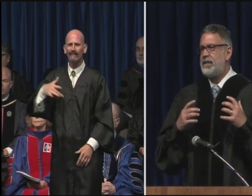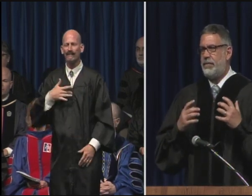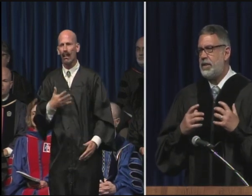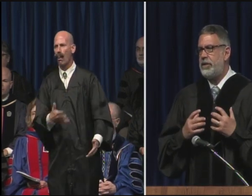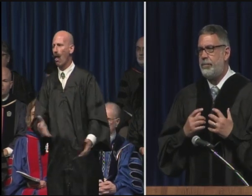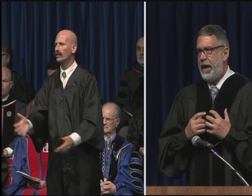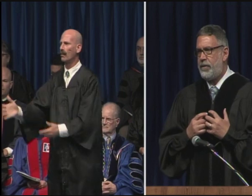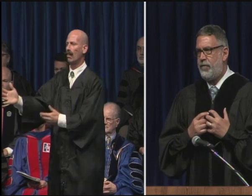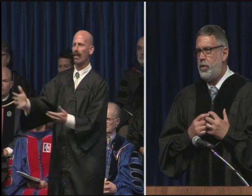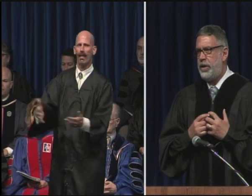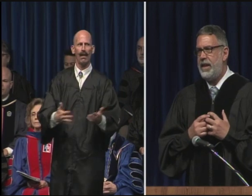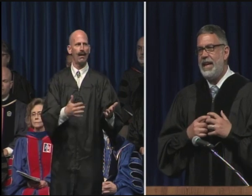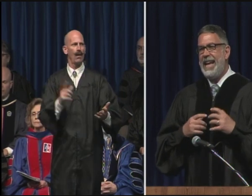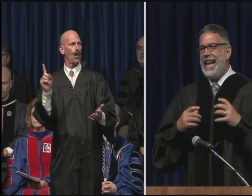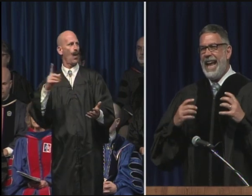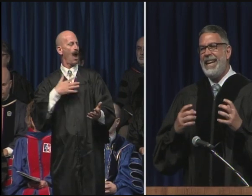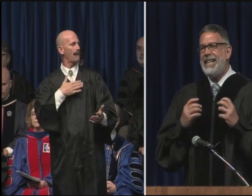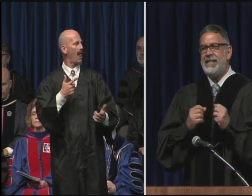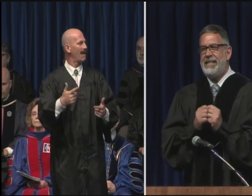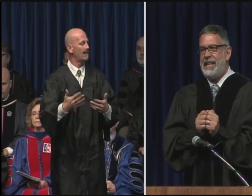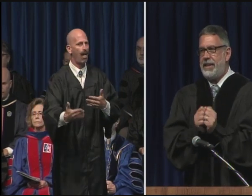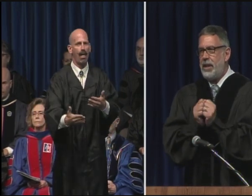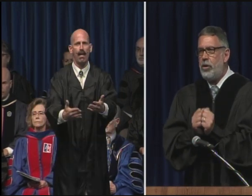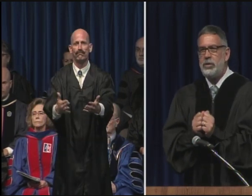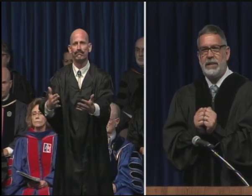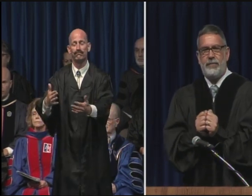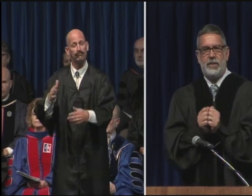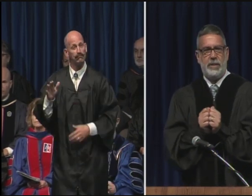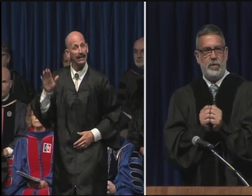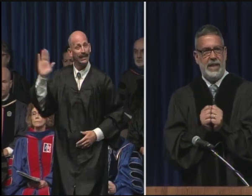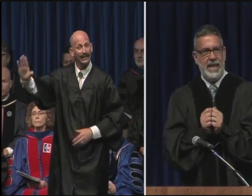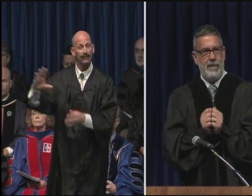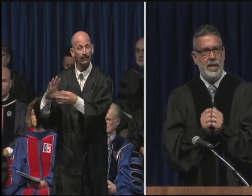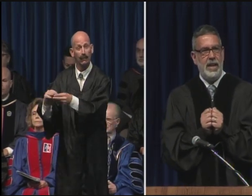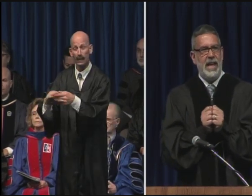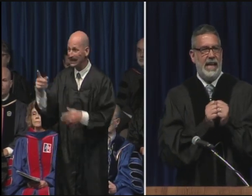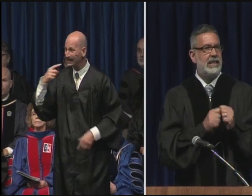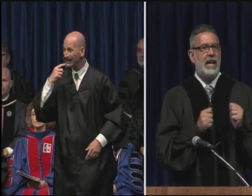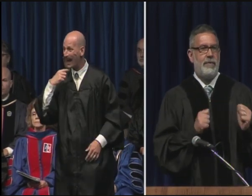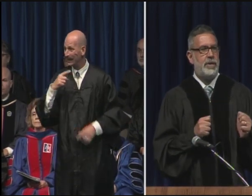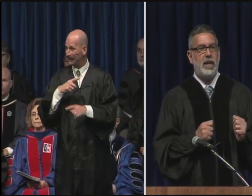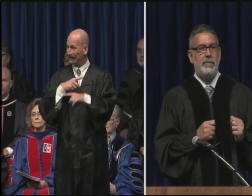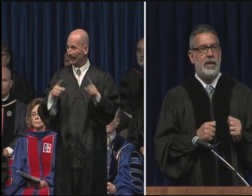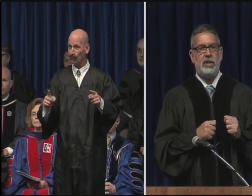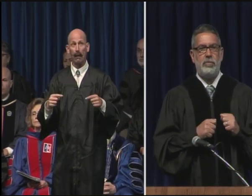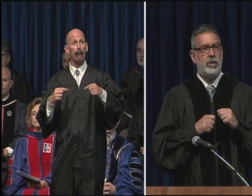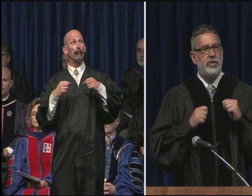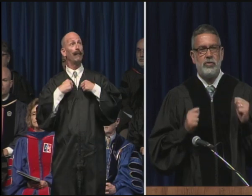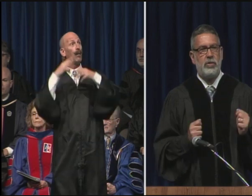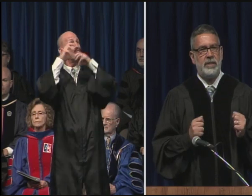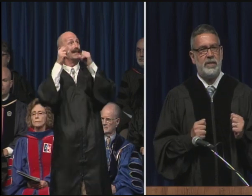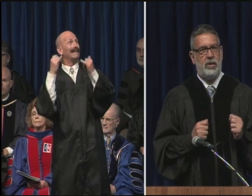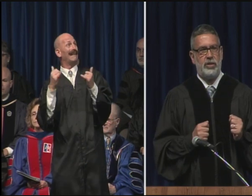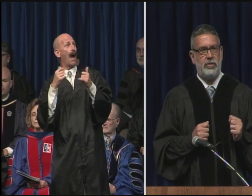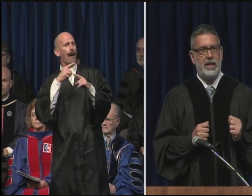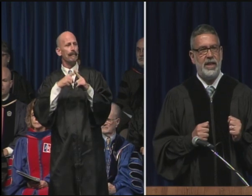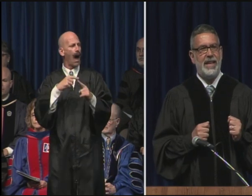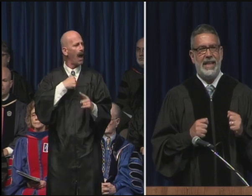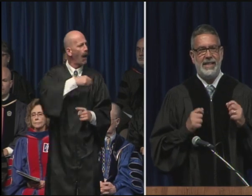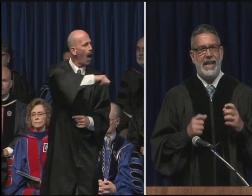a clear path forward. And he has said that the only difference between him and a lot of other young men in communities across this country is that he